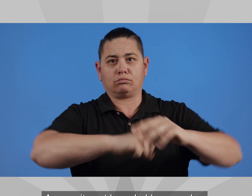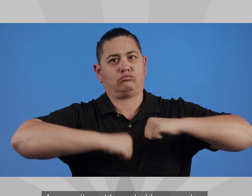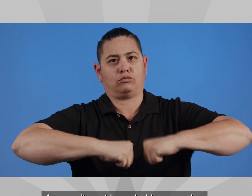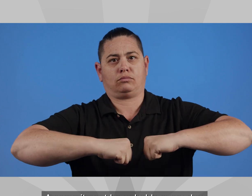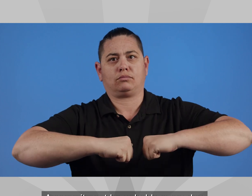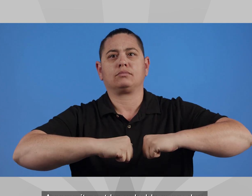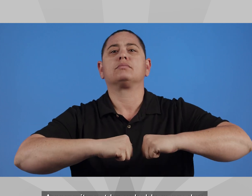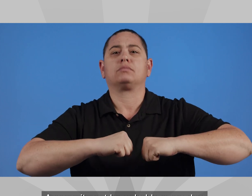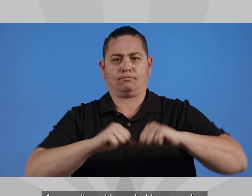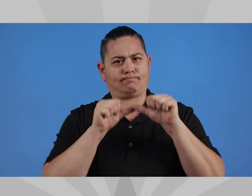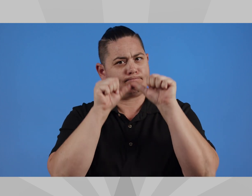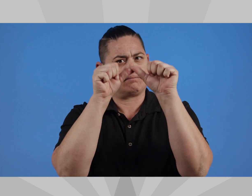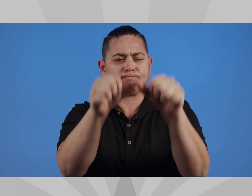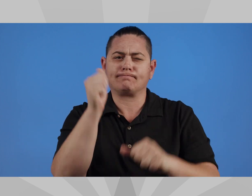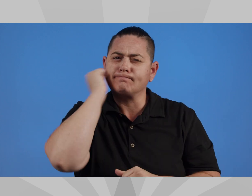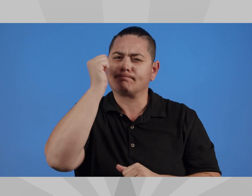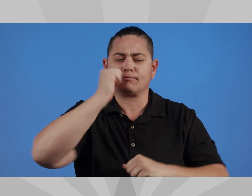he upholds every day.